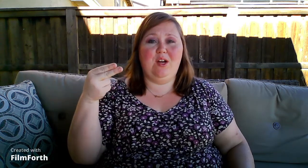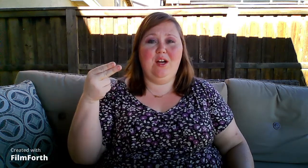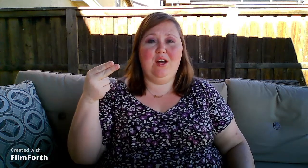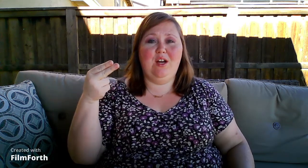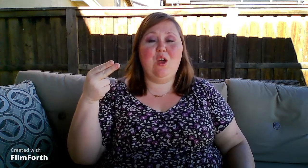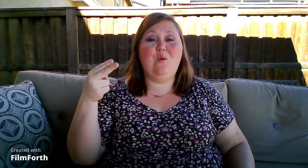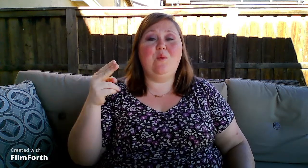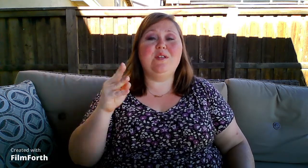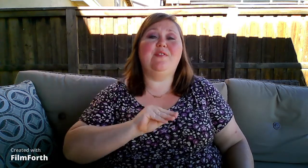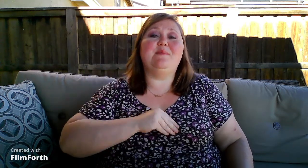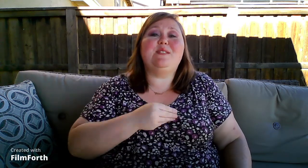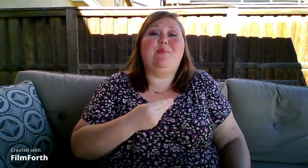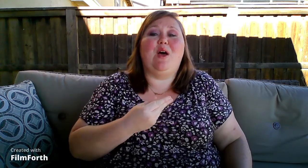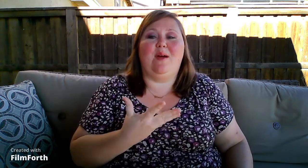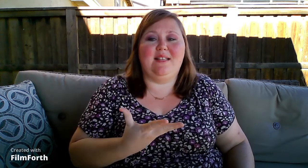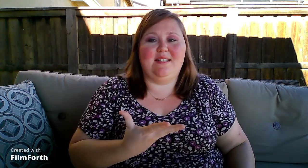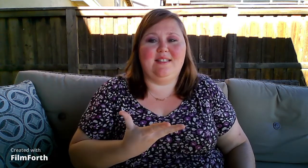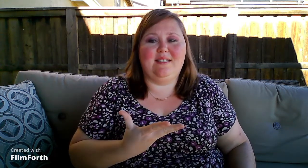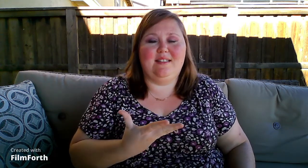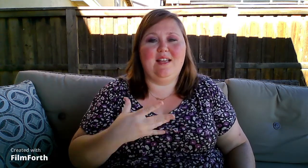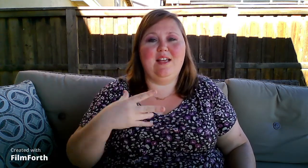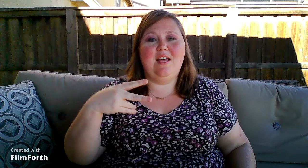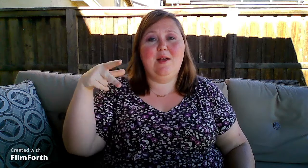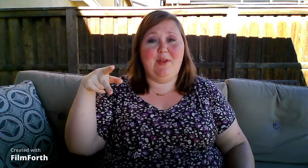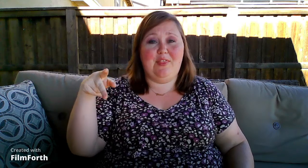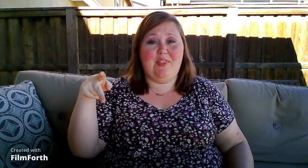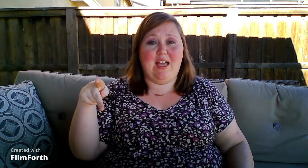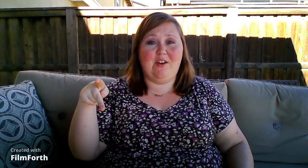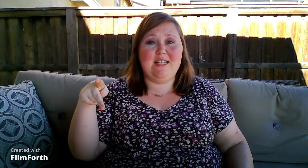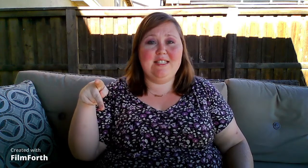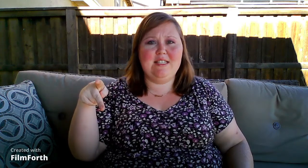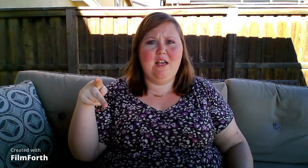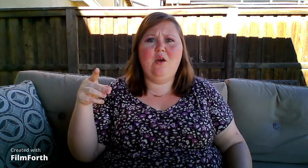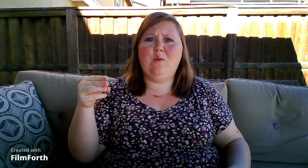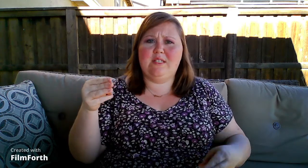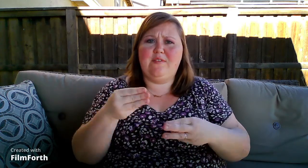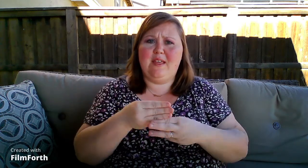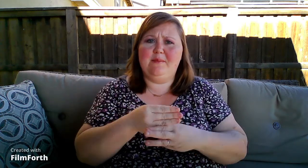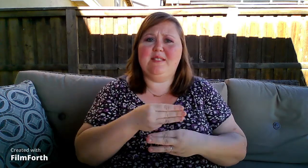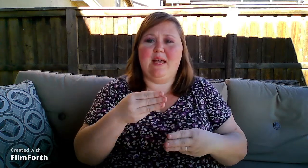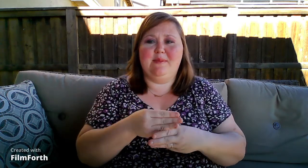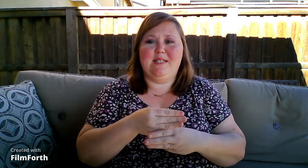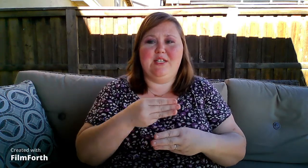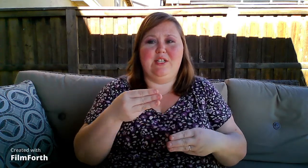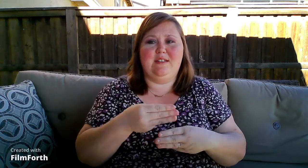Homer was a famous poet. Pythagoras was a famous mathematician.